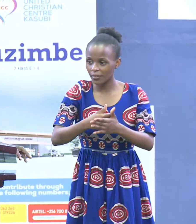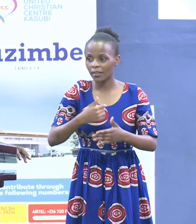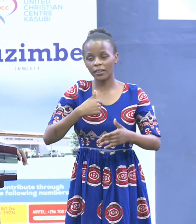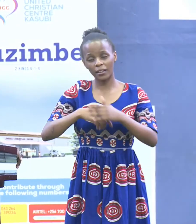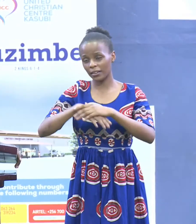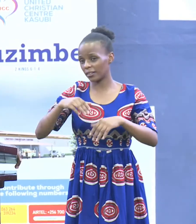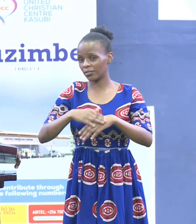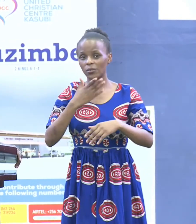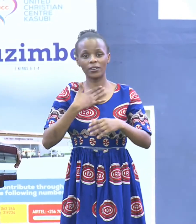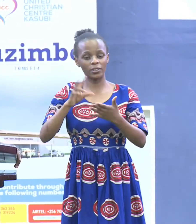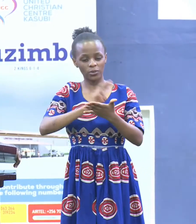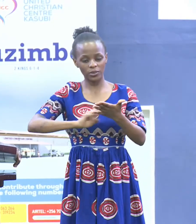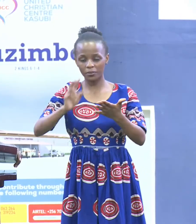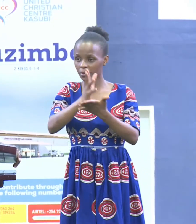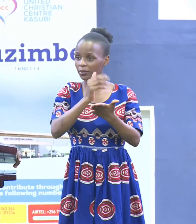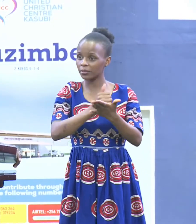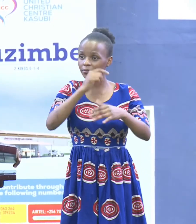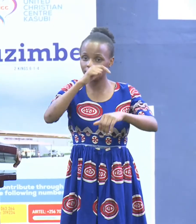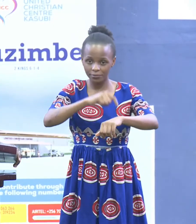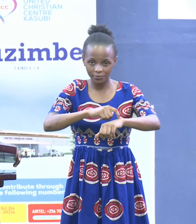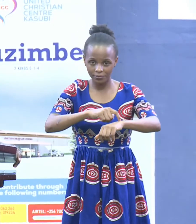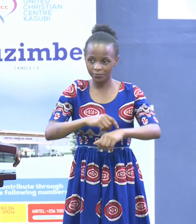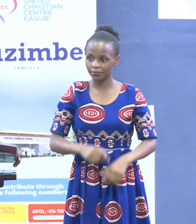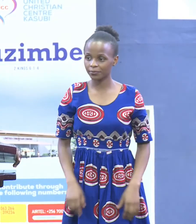gisoma olw'obudde. I didn't want to read it because of time.